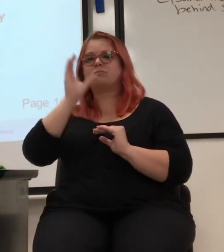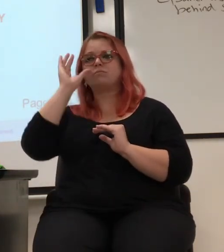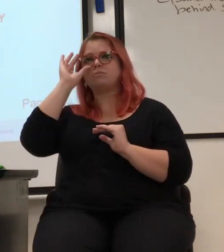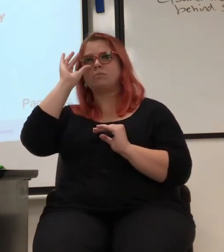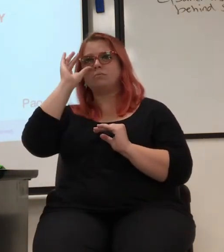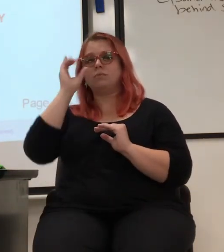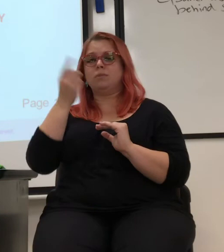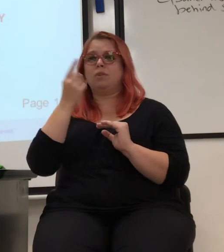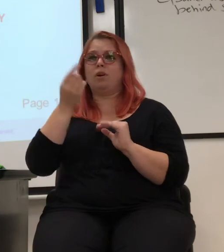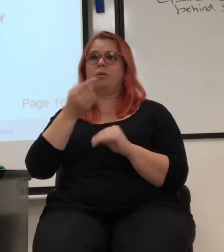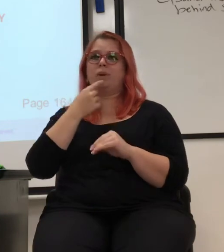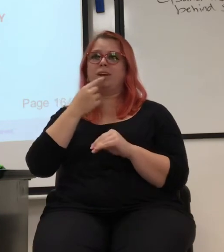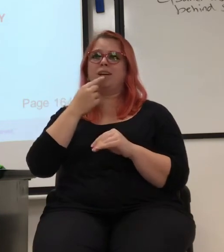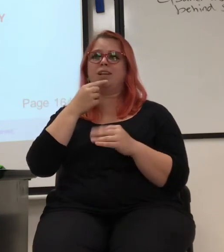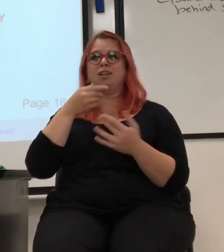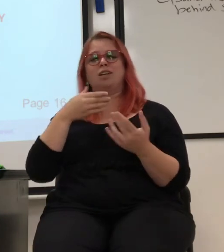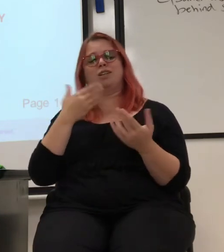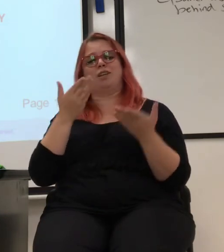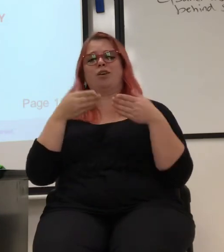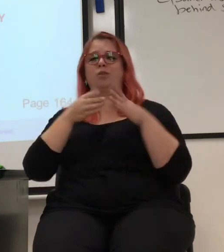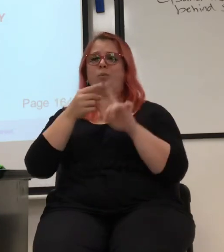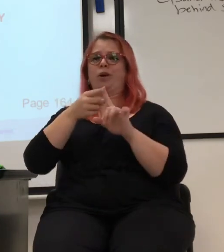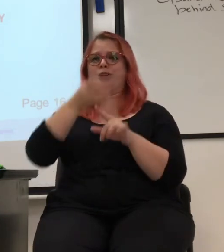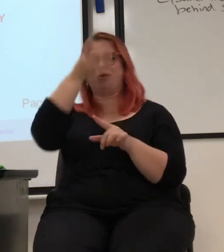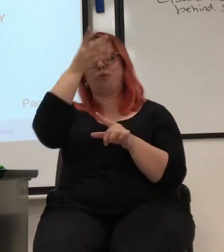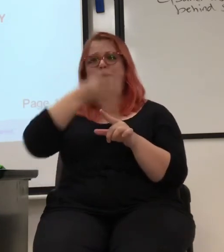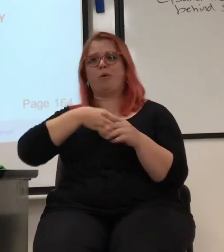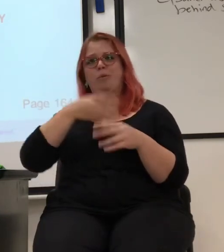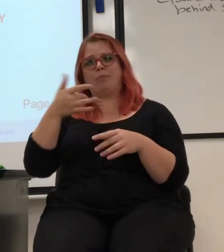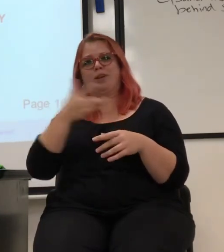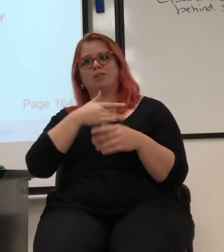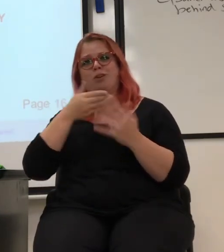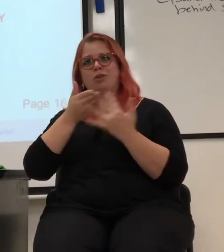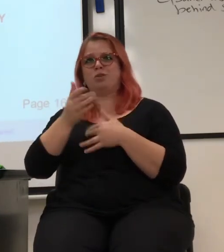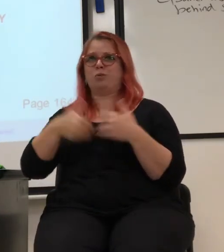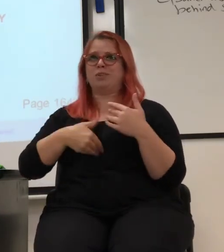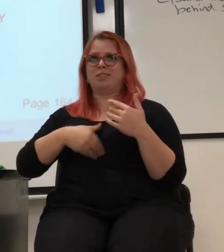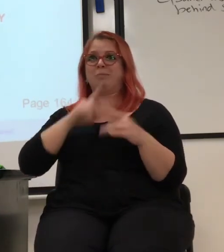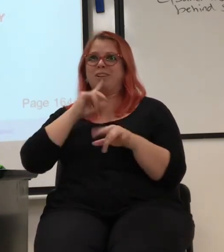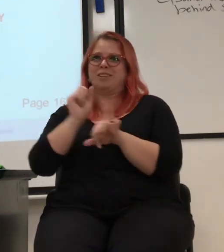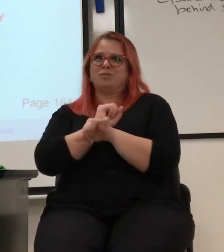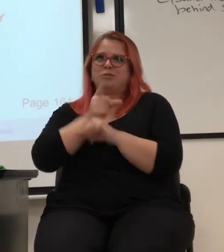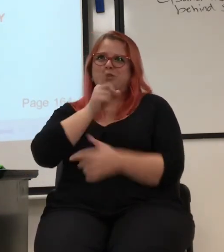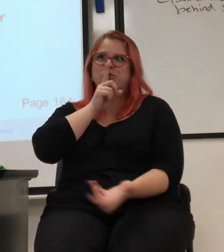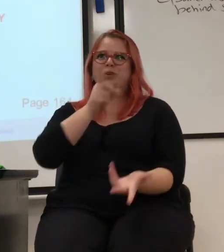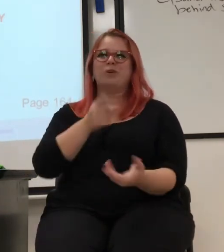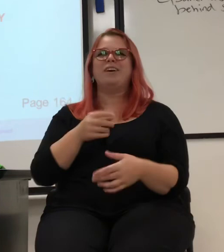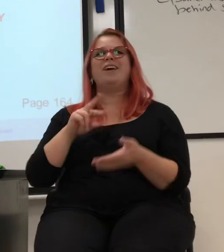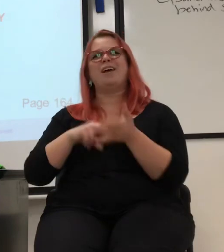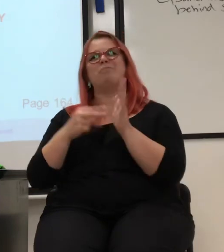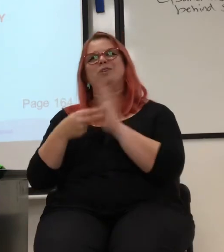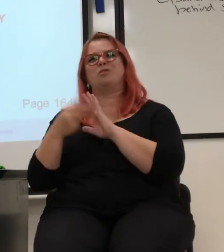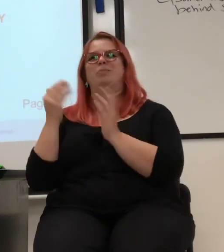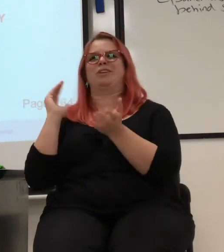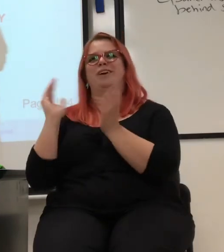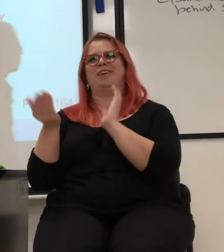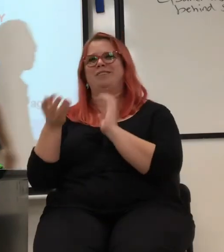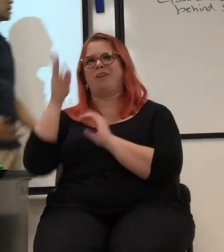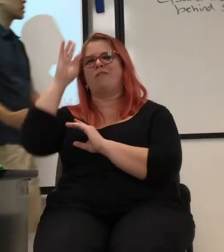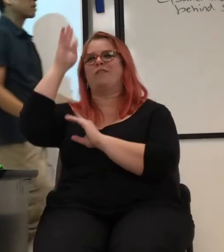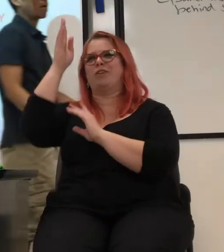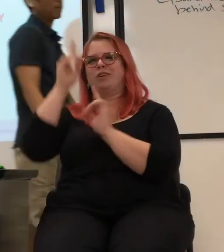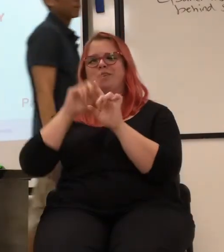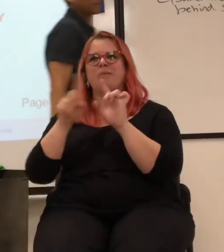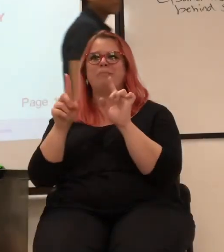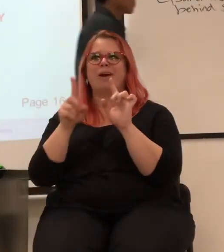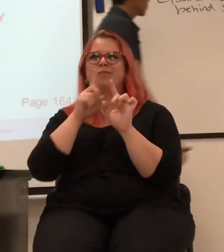a way to a man's heart is through his stomach. It's literally true. I think it's meant figuratively, but it's literally